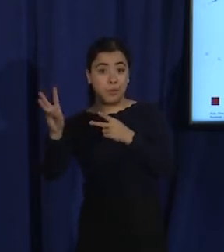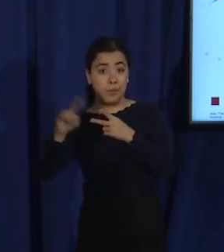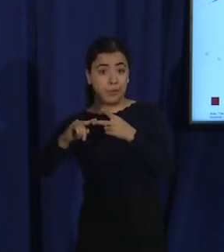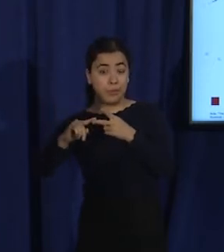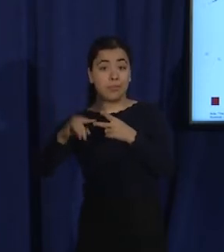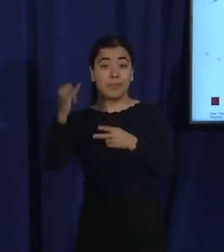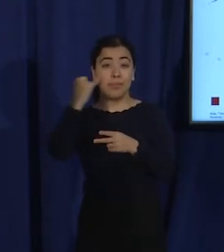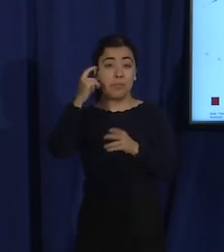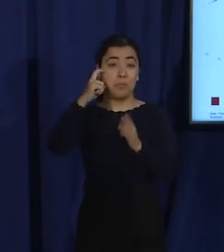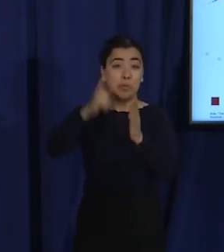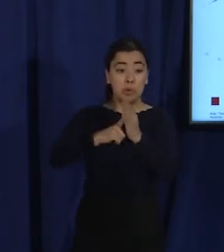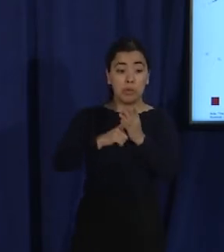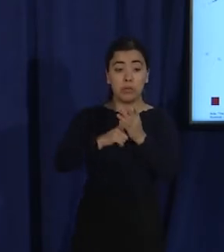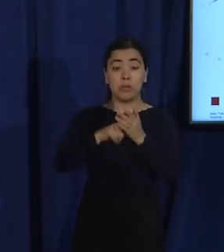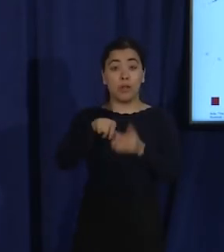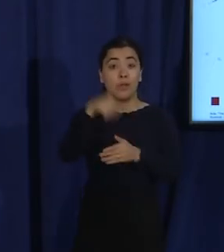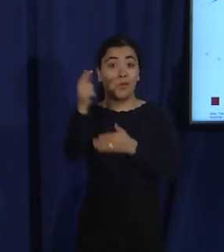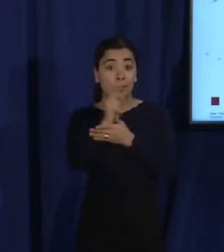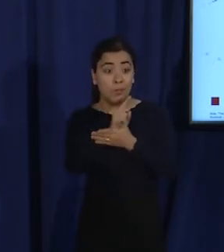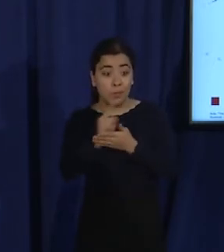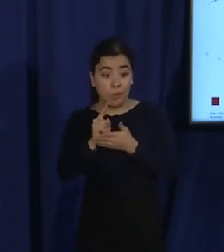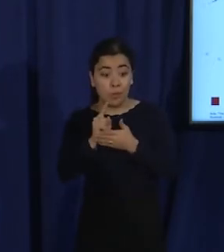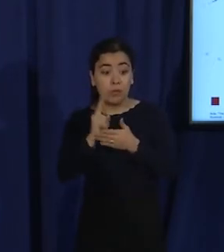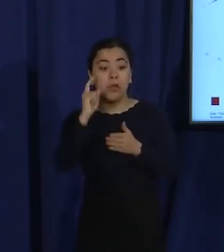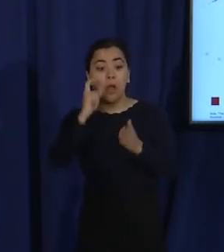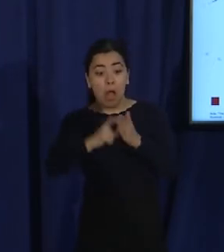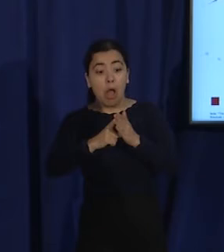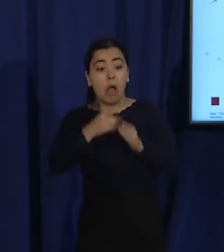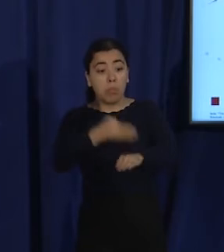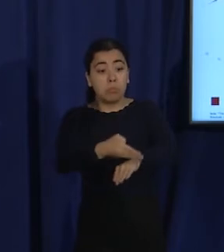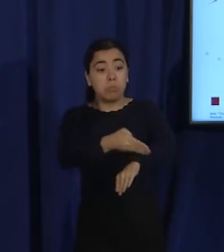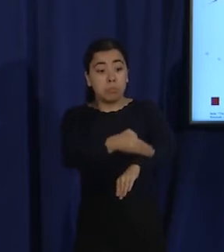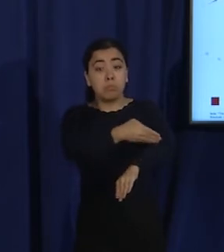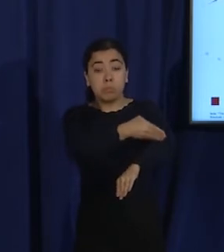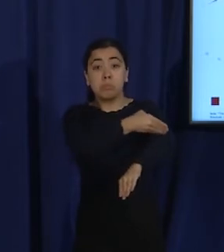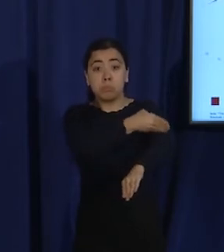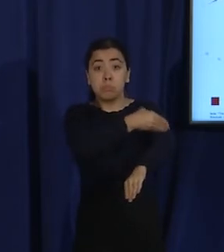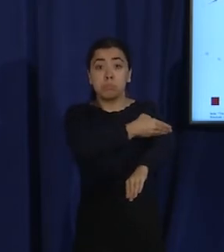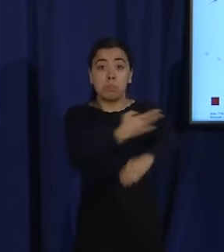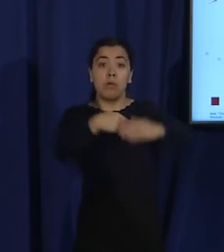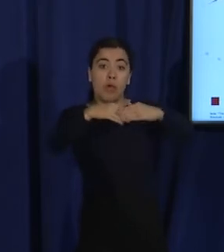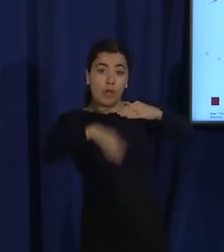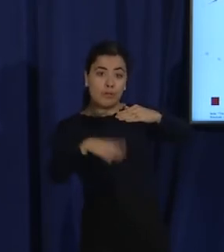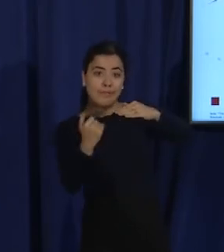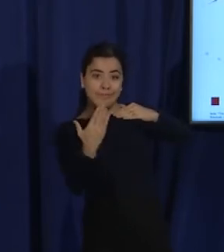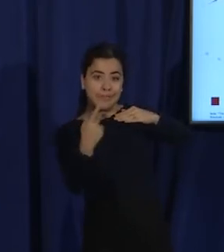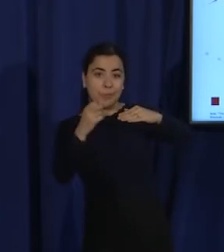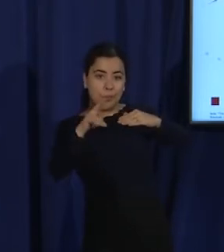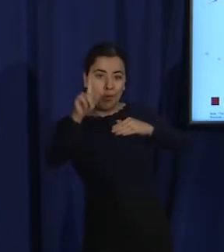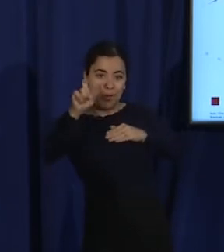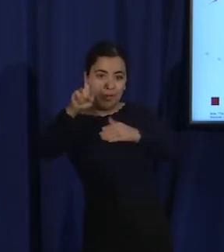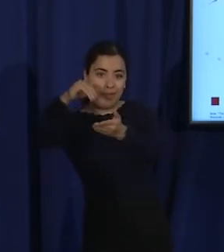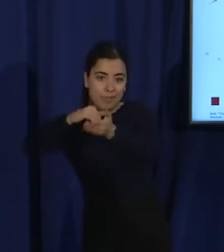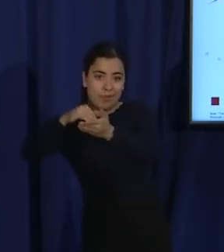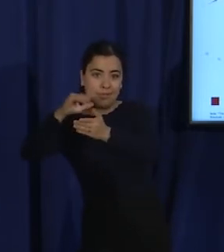where they're below the 15 cases per 100,000 per day cutoff, they will come off the list.